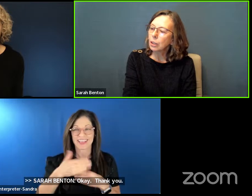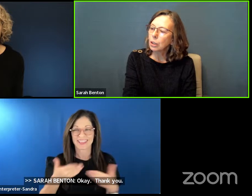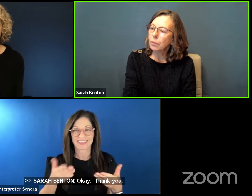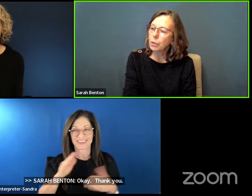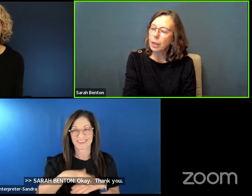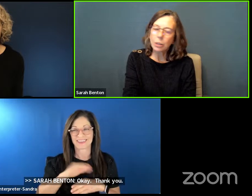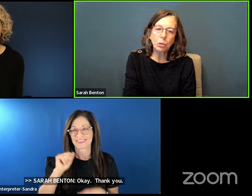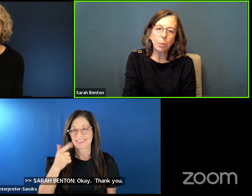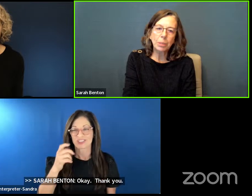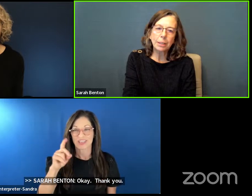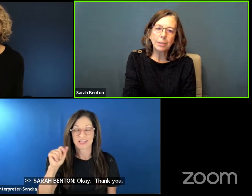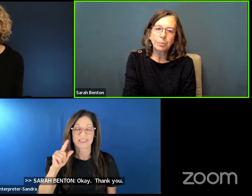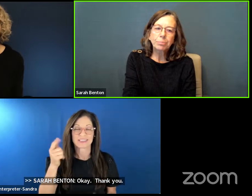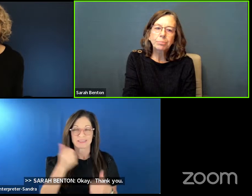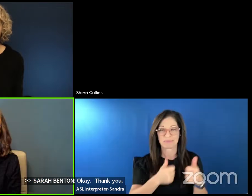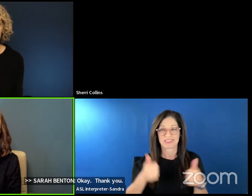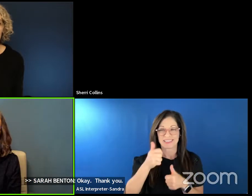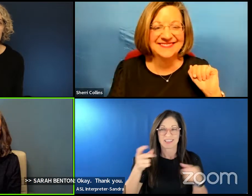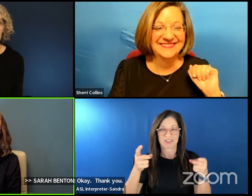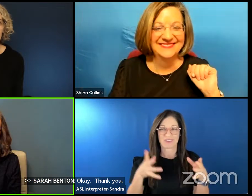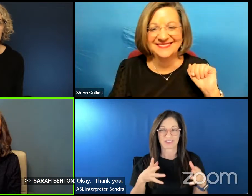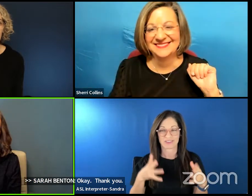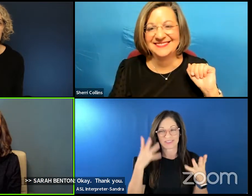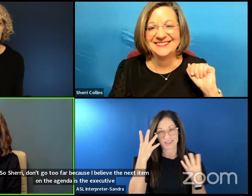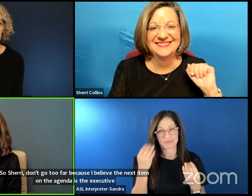the executive director's update.